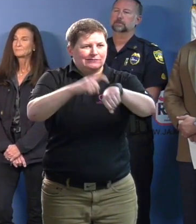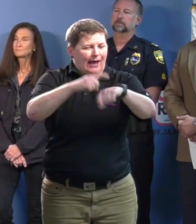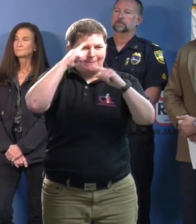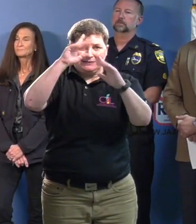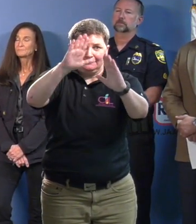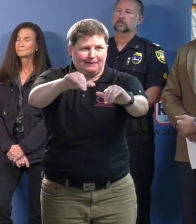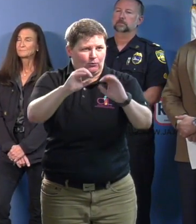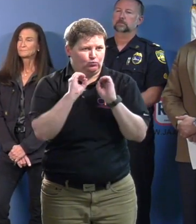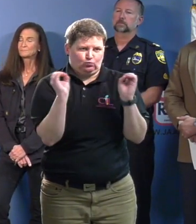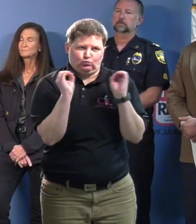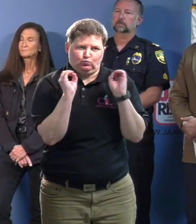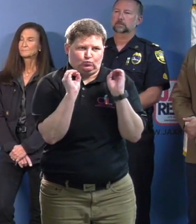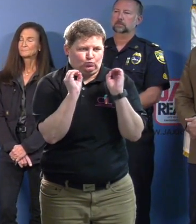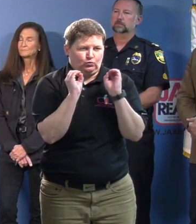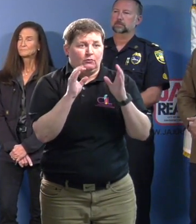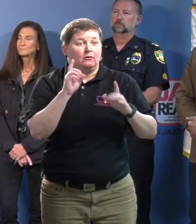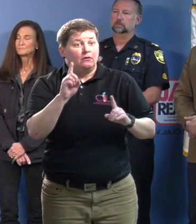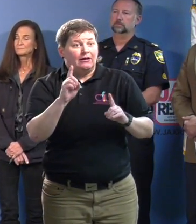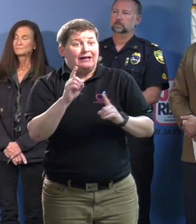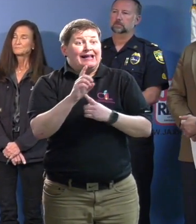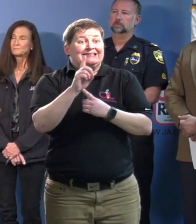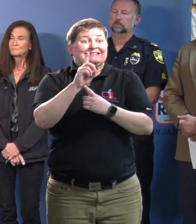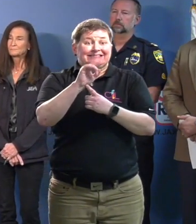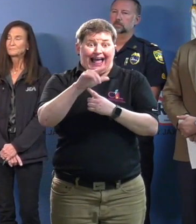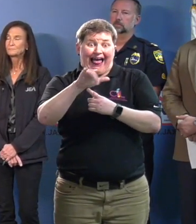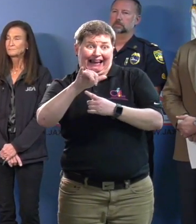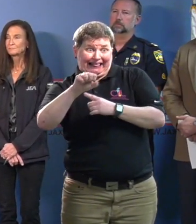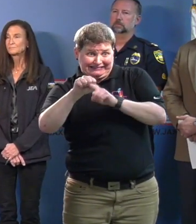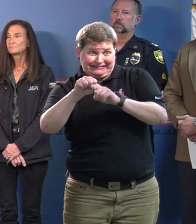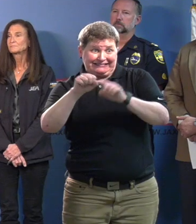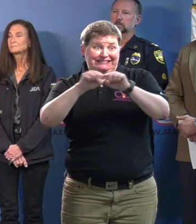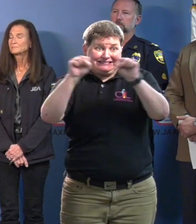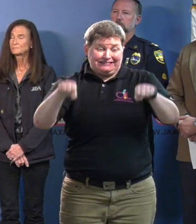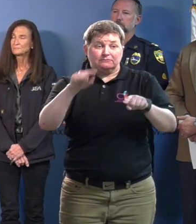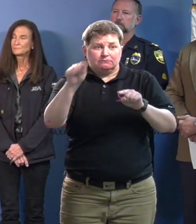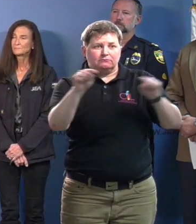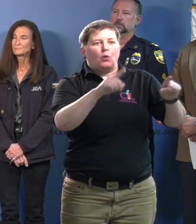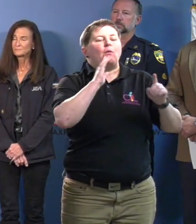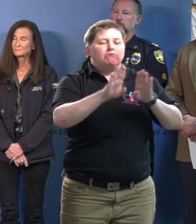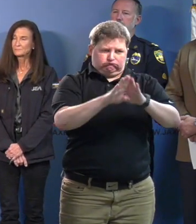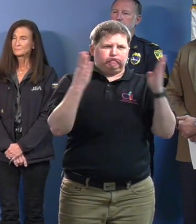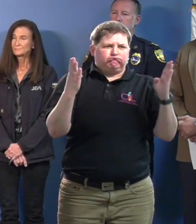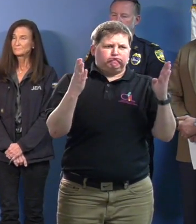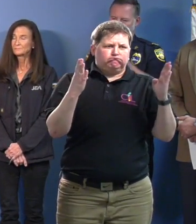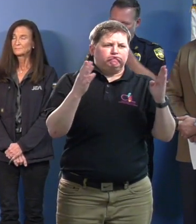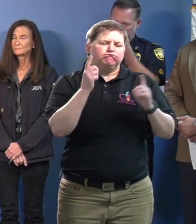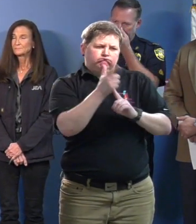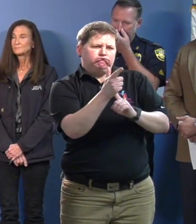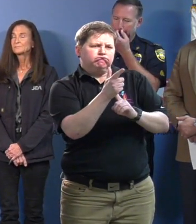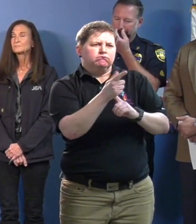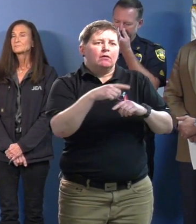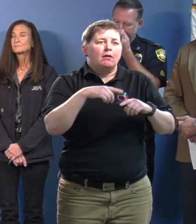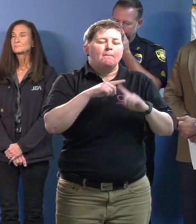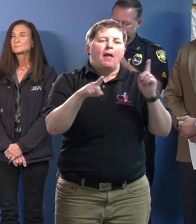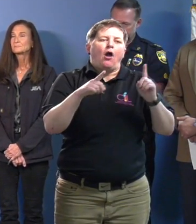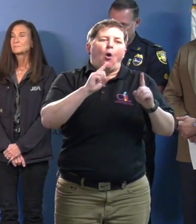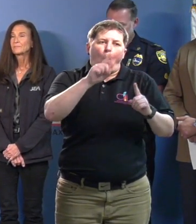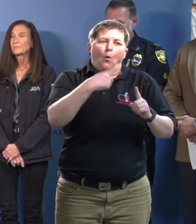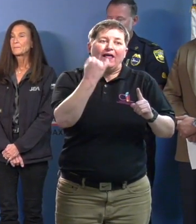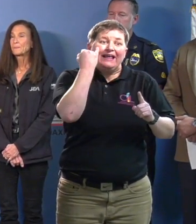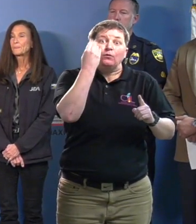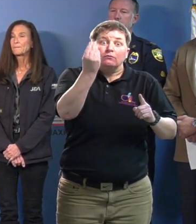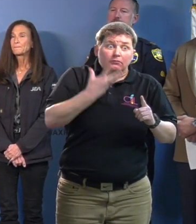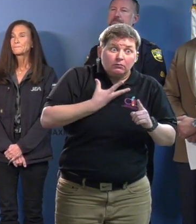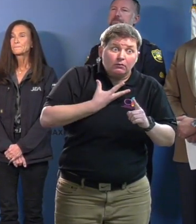As far as we know, the daily stations are going to remain open. But as far as we have been told, it's just Gate that's decided to close at this